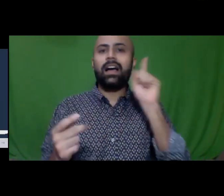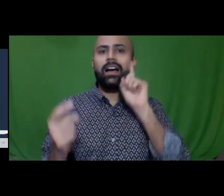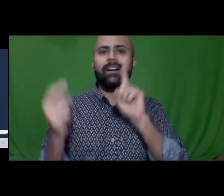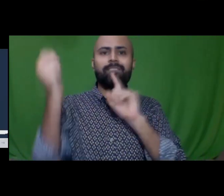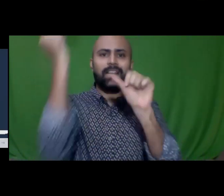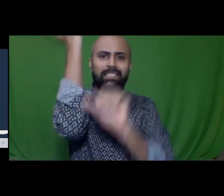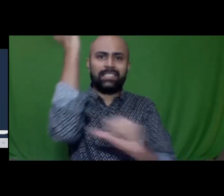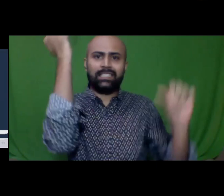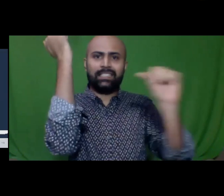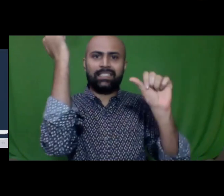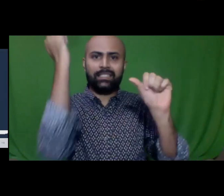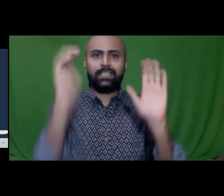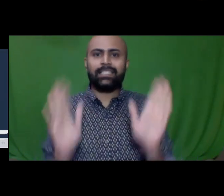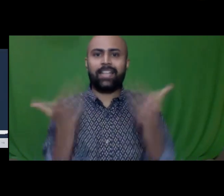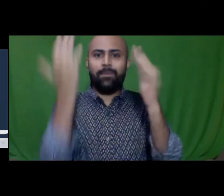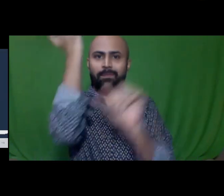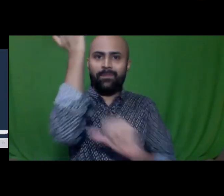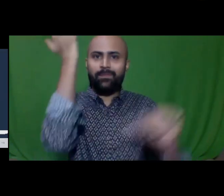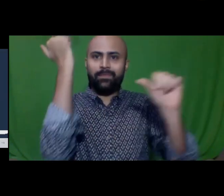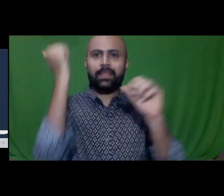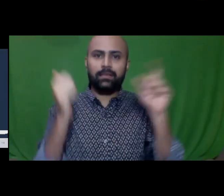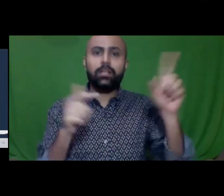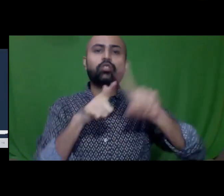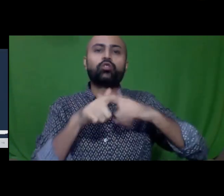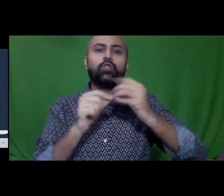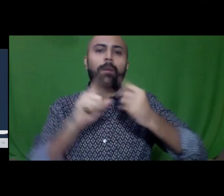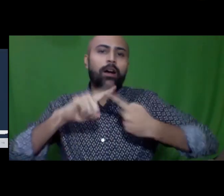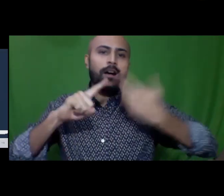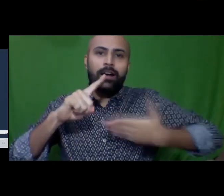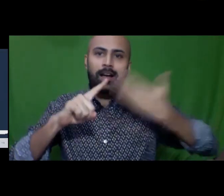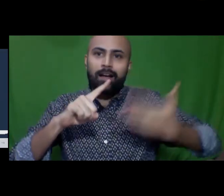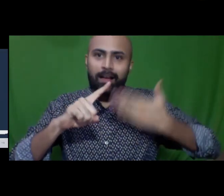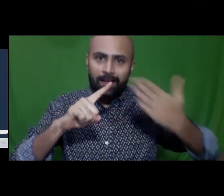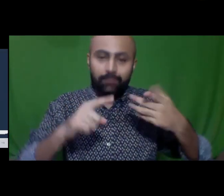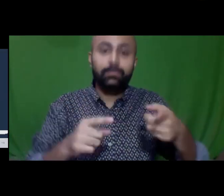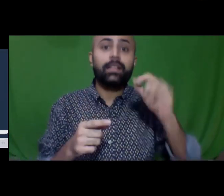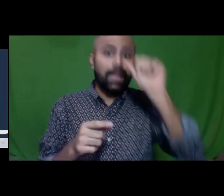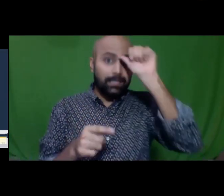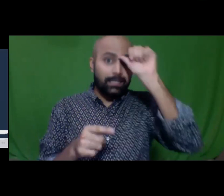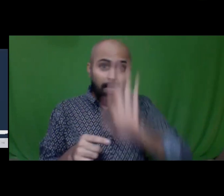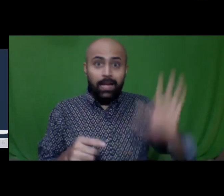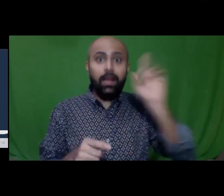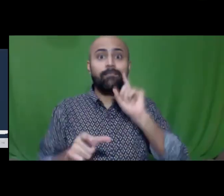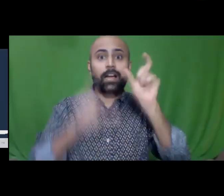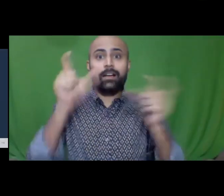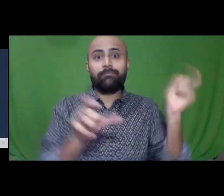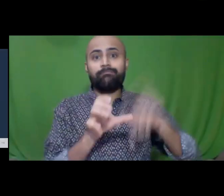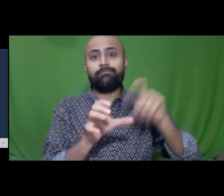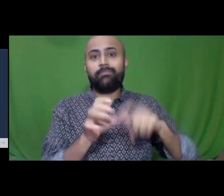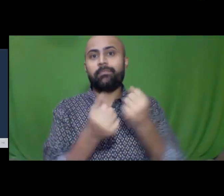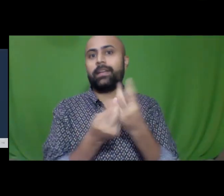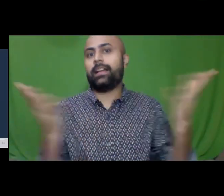We had so many multiple workshops where we had the Deaf Academy, where we had employability